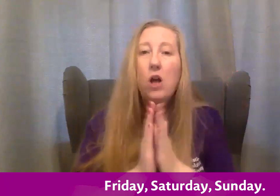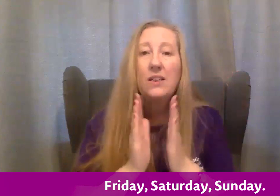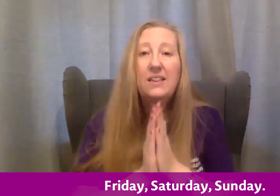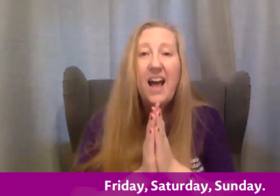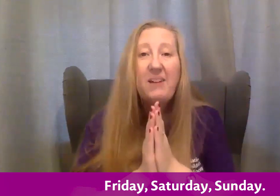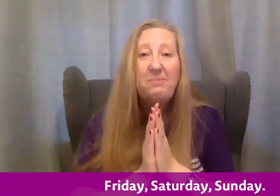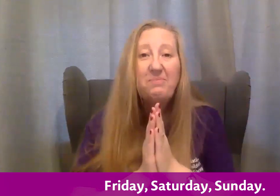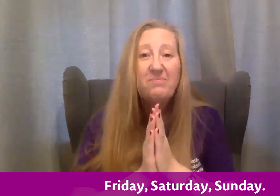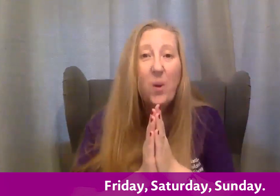sunday